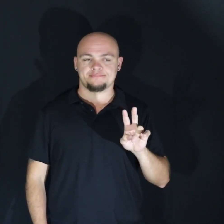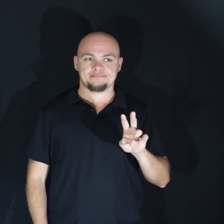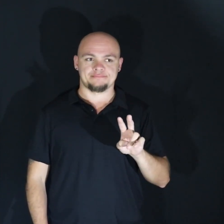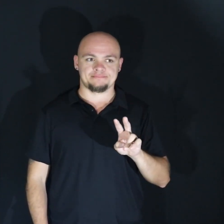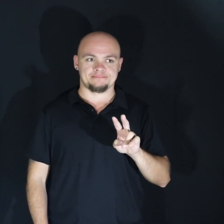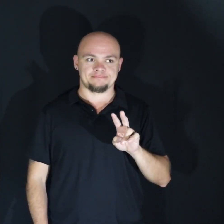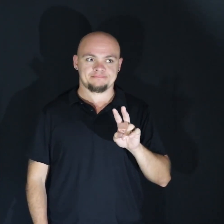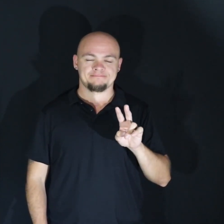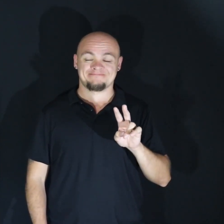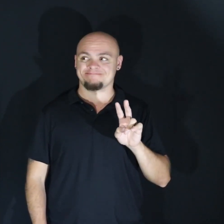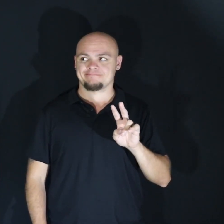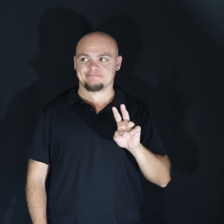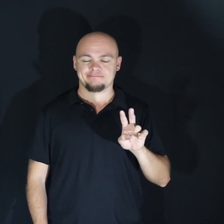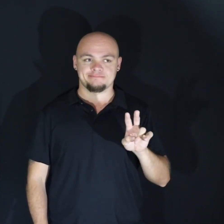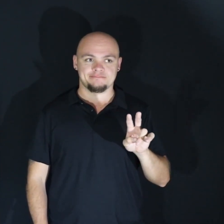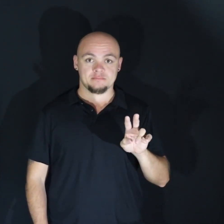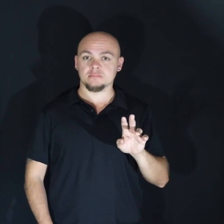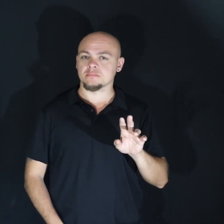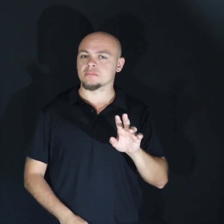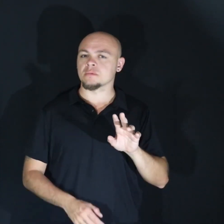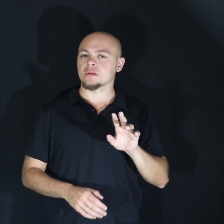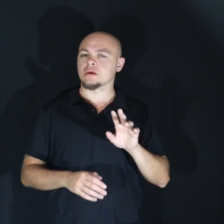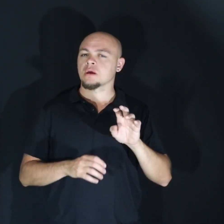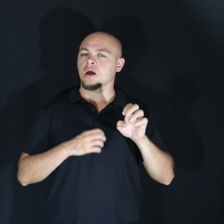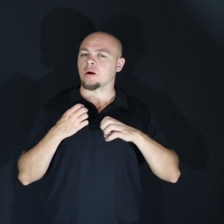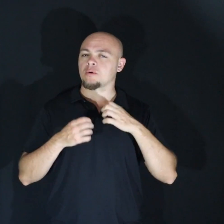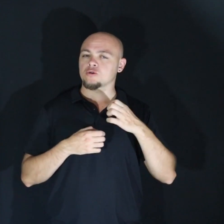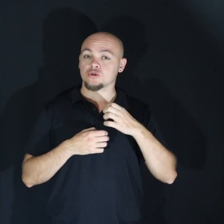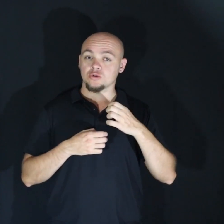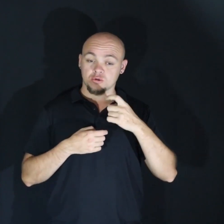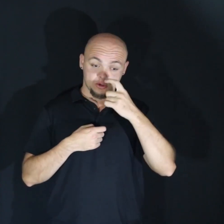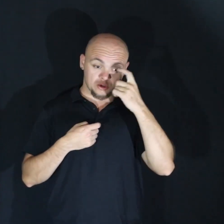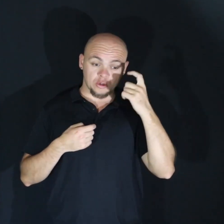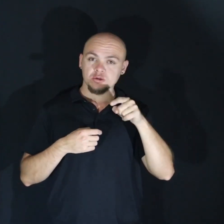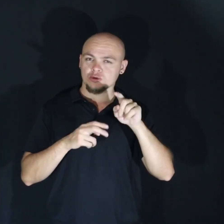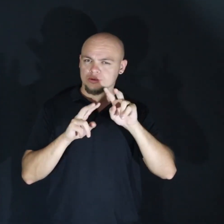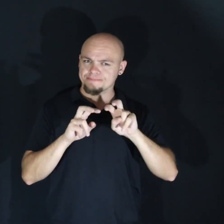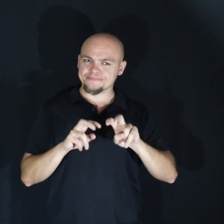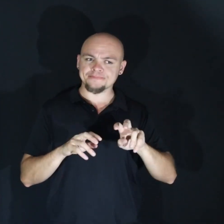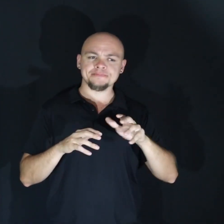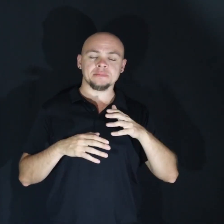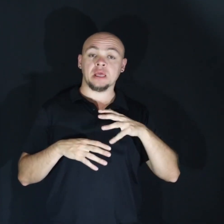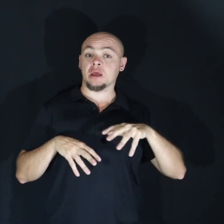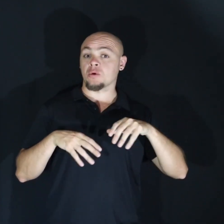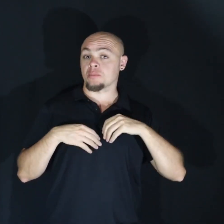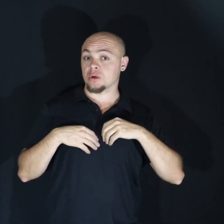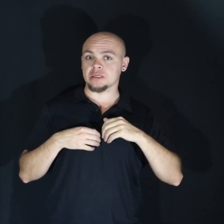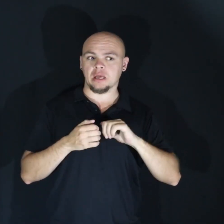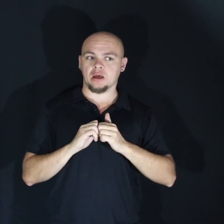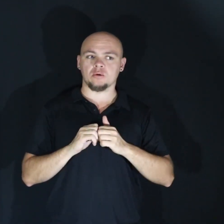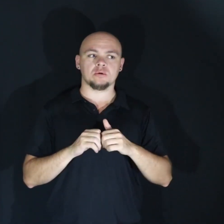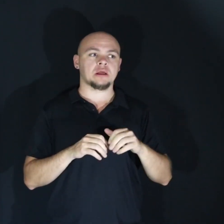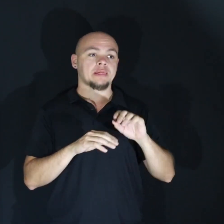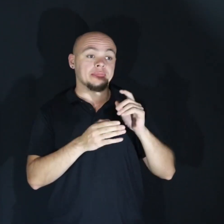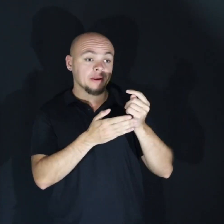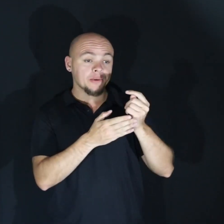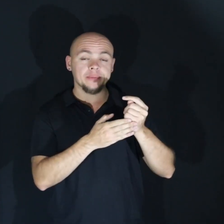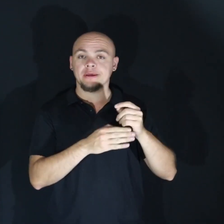You can explore and embrace emotional scars through therapy, coaching, journaling,